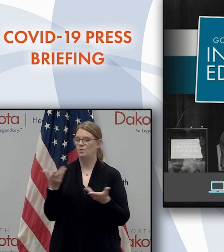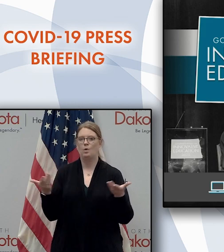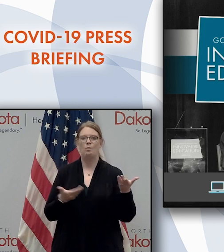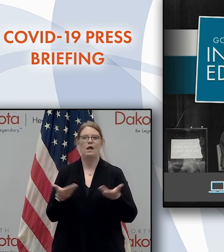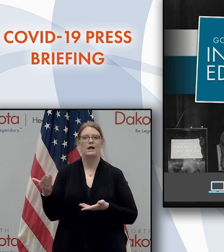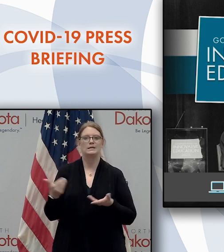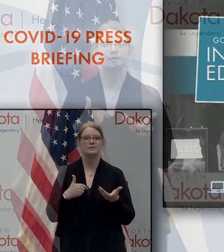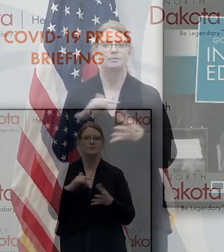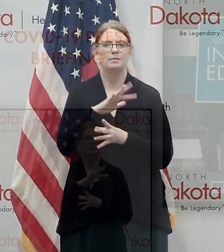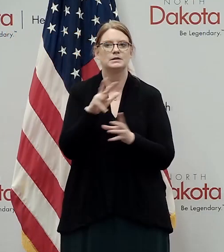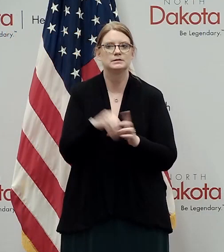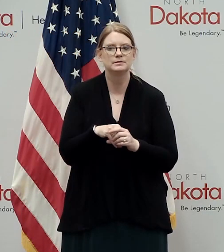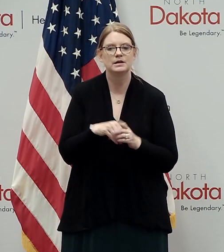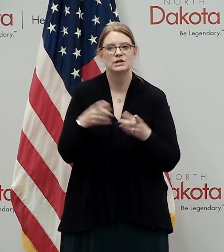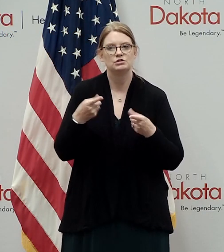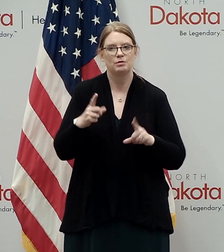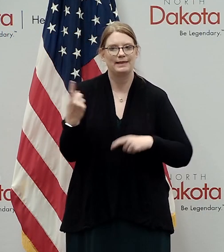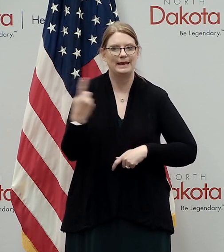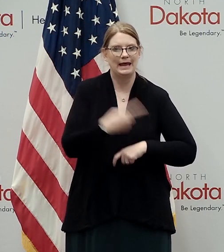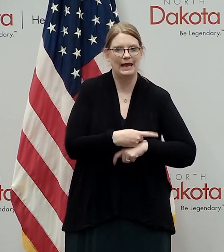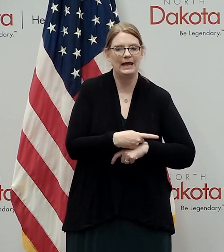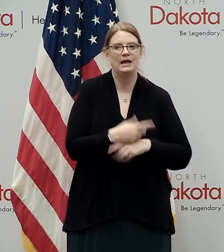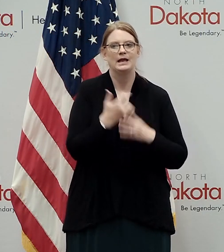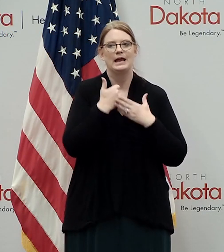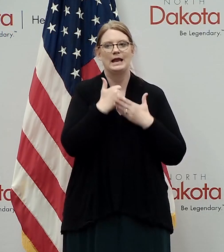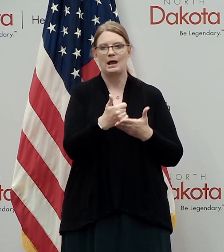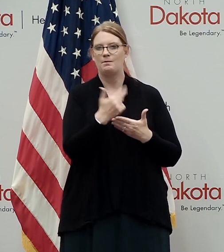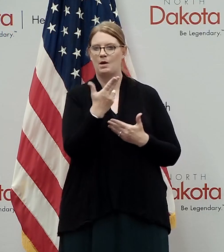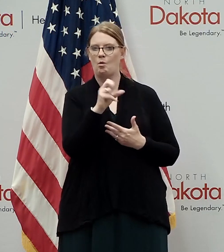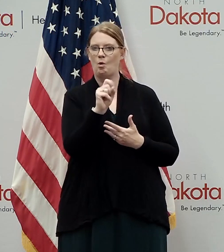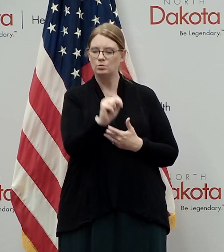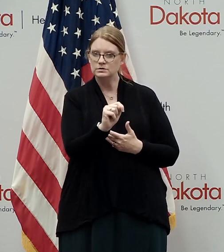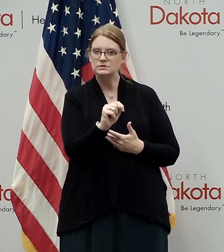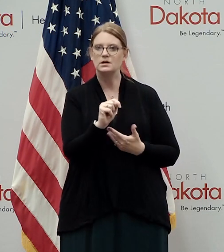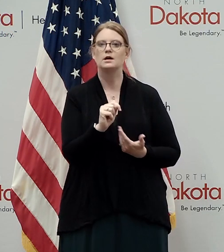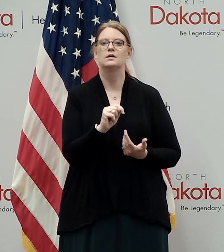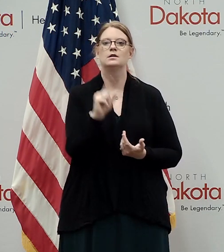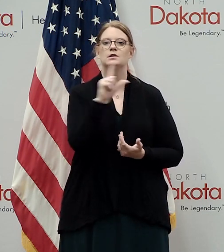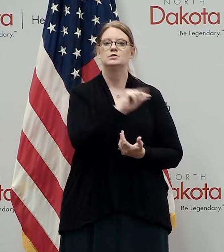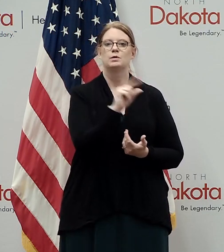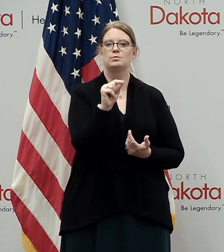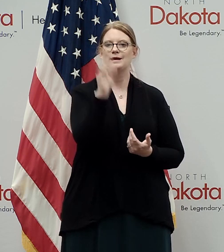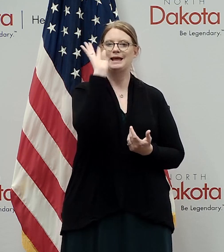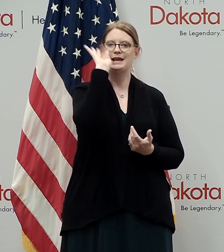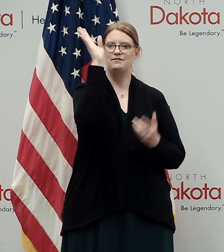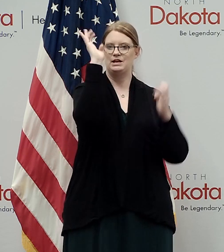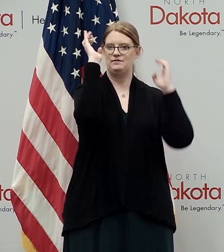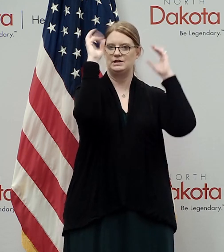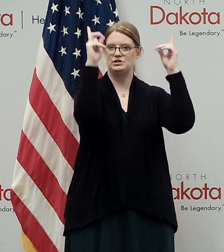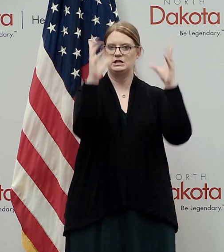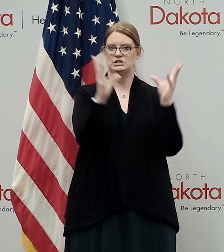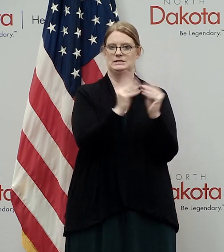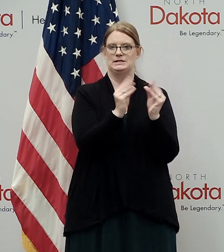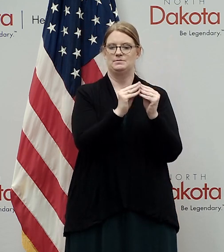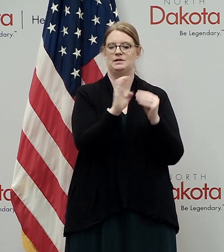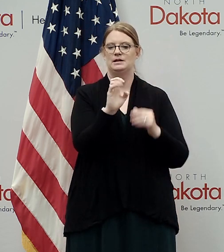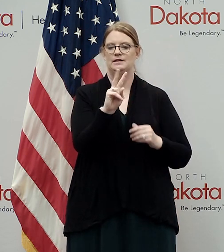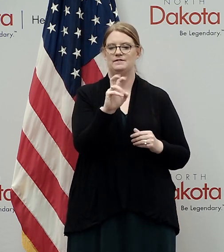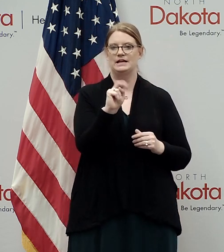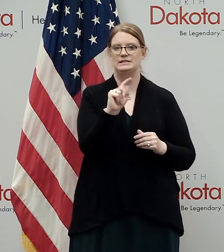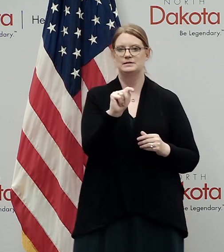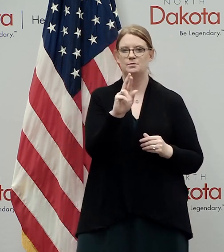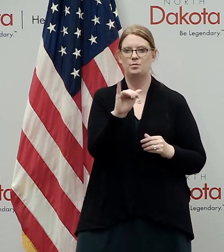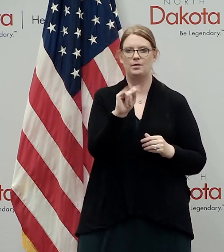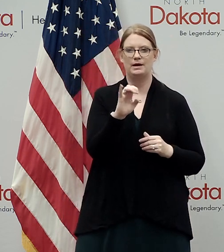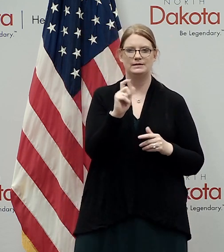and participating during the day and helping host that. Again, 2020 Innovative Education Summit at eventbrite.com. I